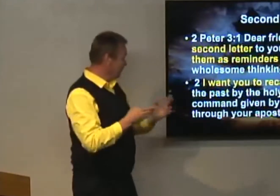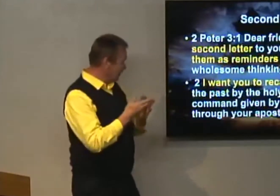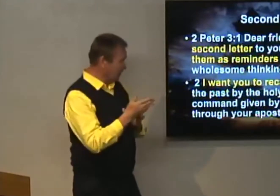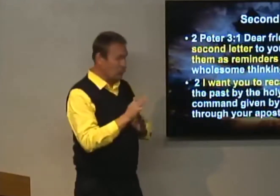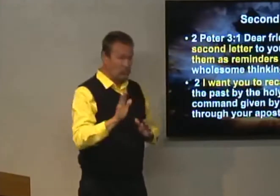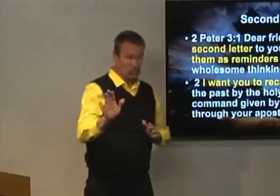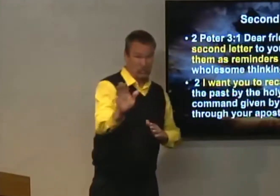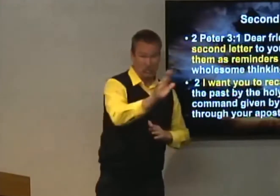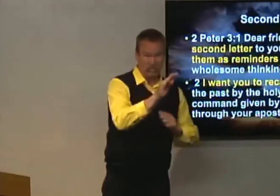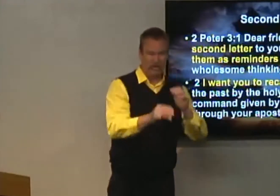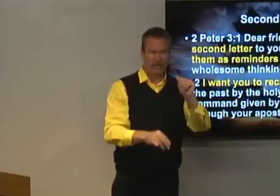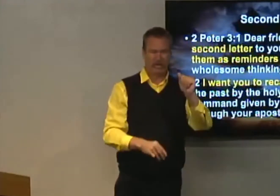And